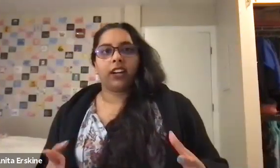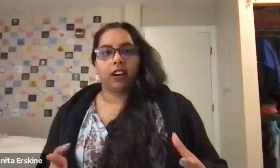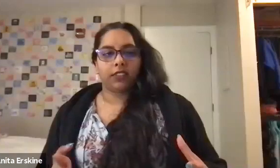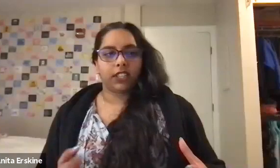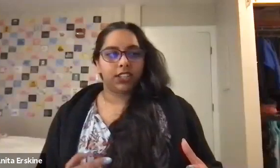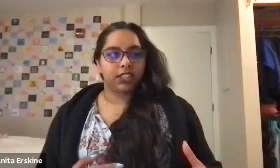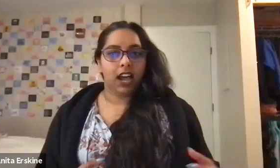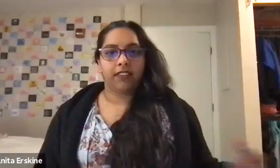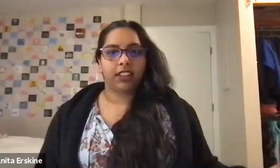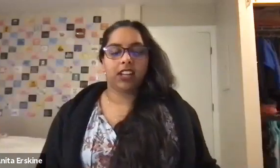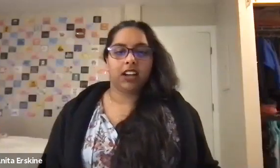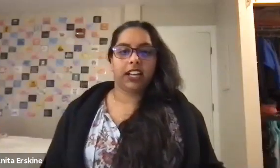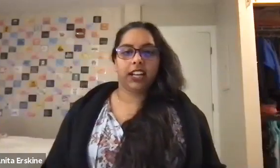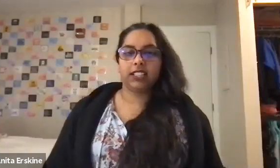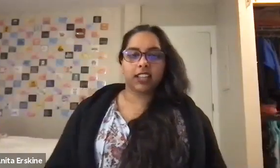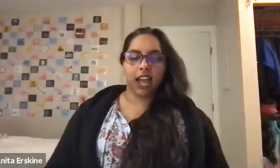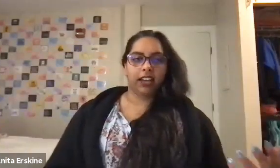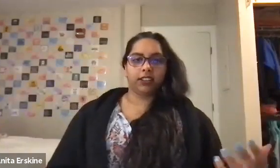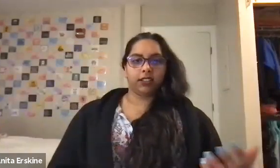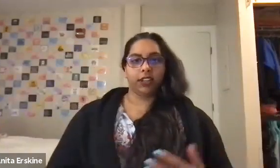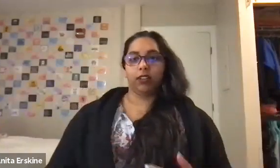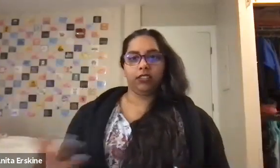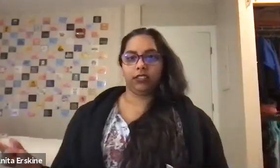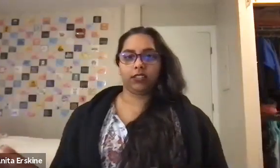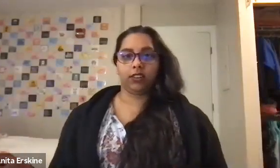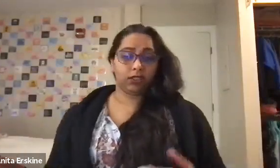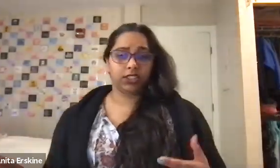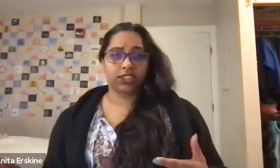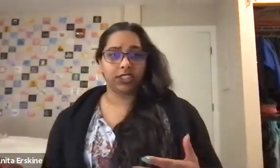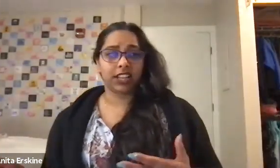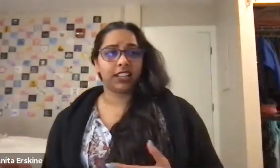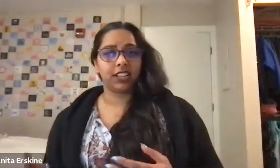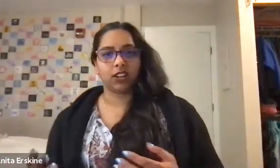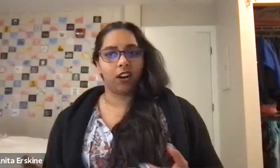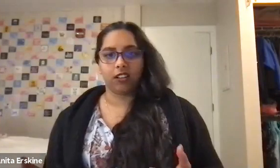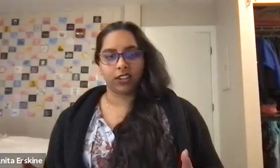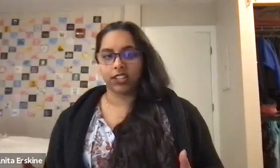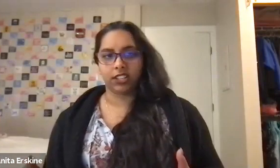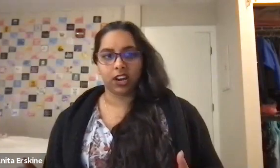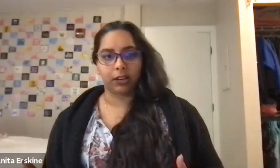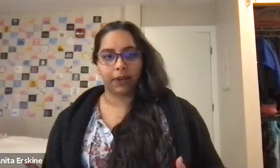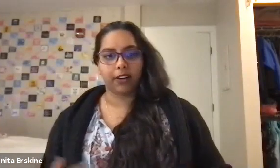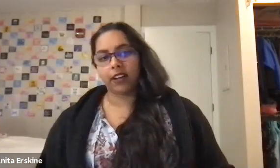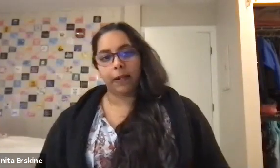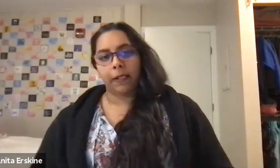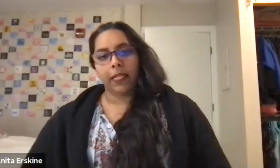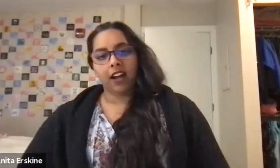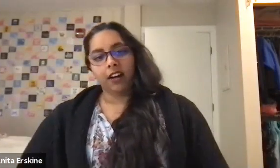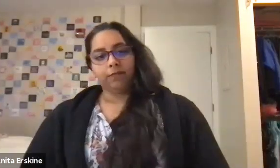are great conversations to have with young kids and with older students. I think it's all good to talk